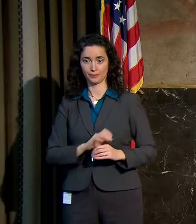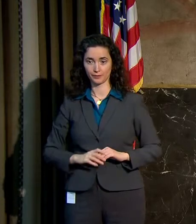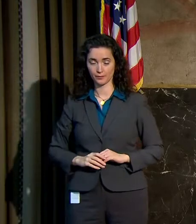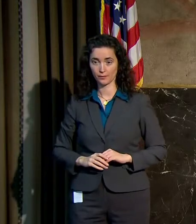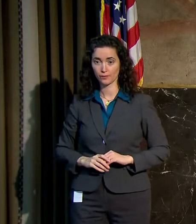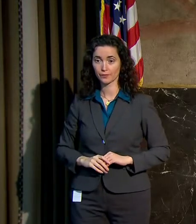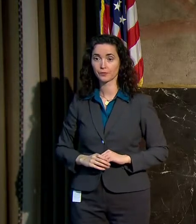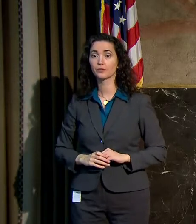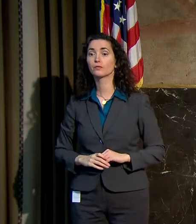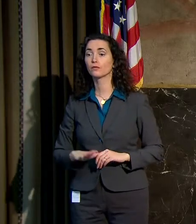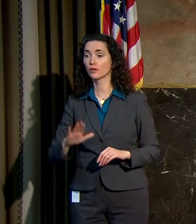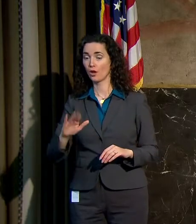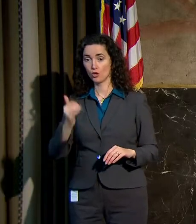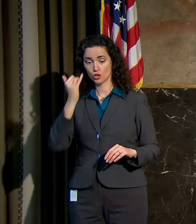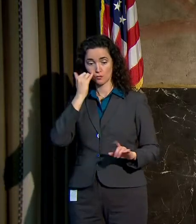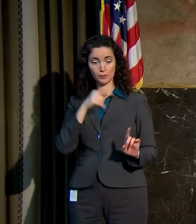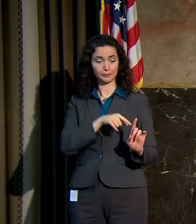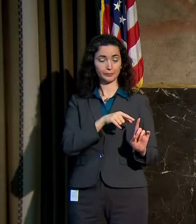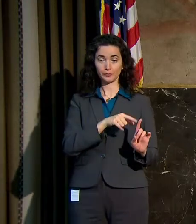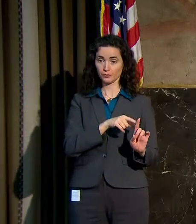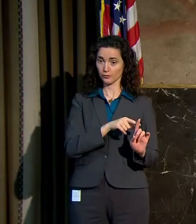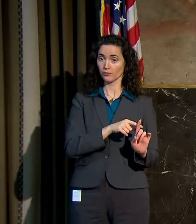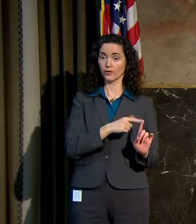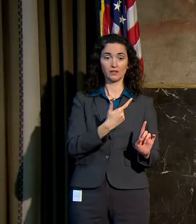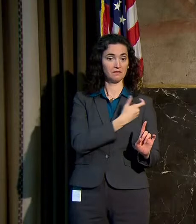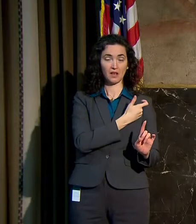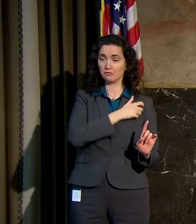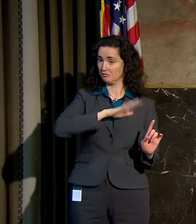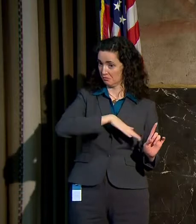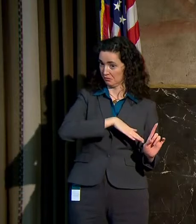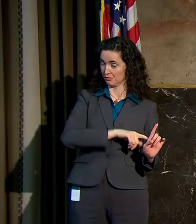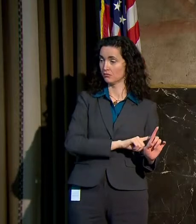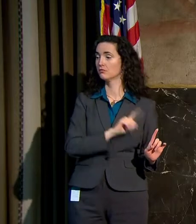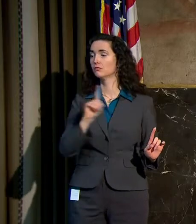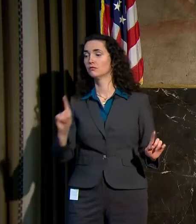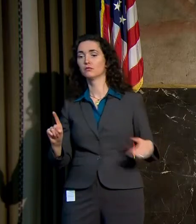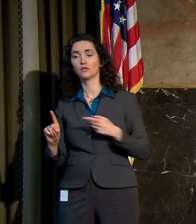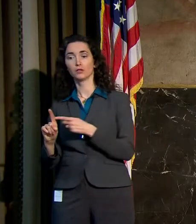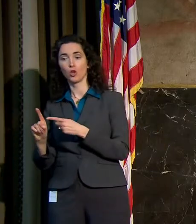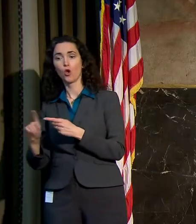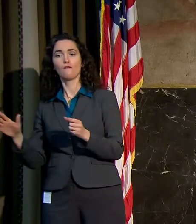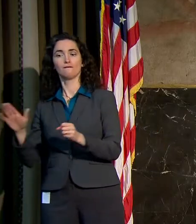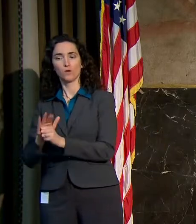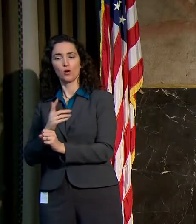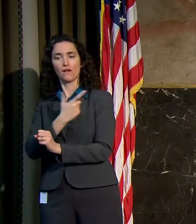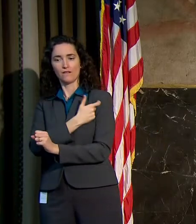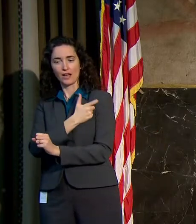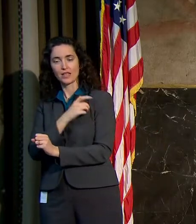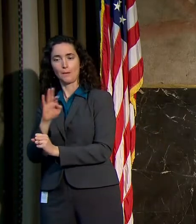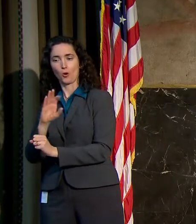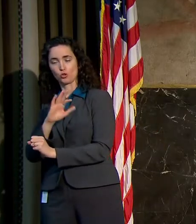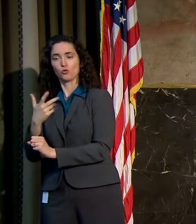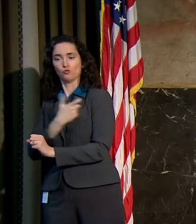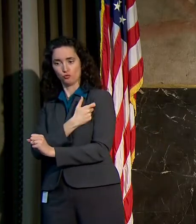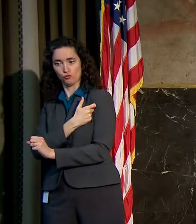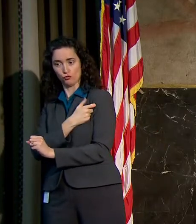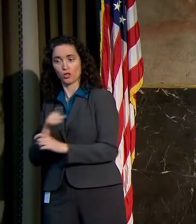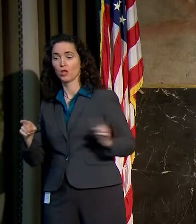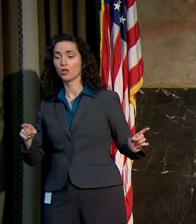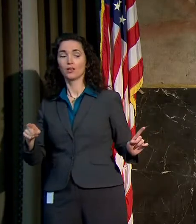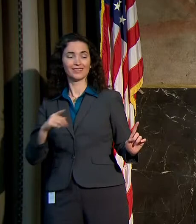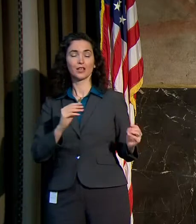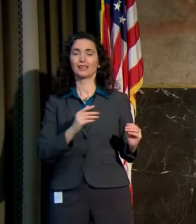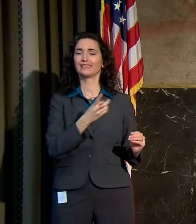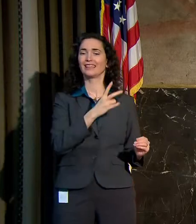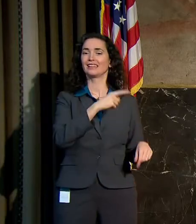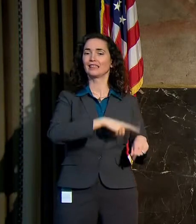less likely to be hospitalized should you contract COVID if you are vaccinated and boosted. You're 20 times less likely